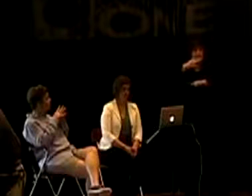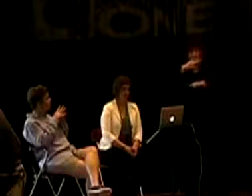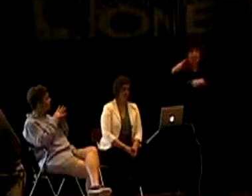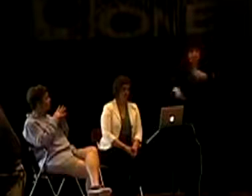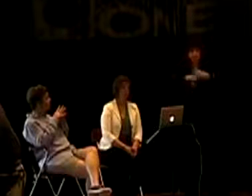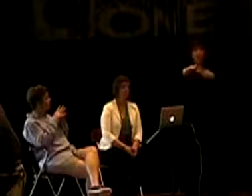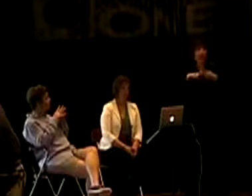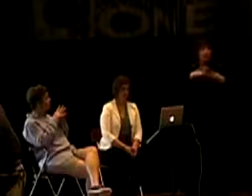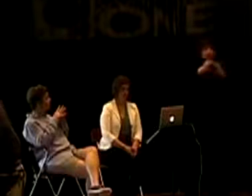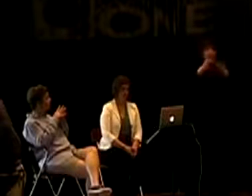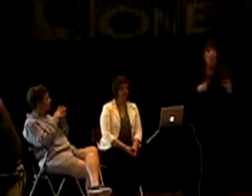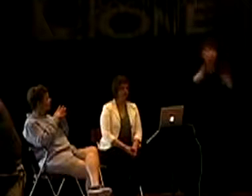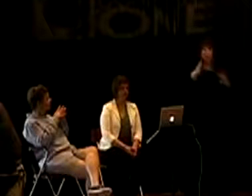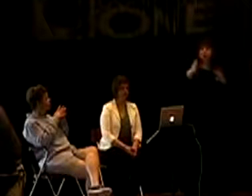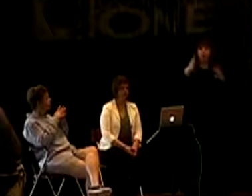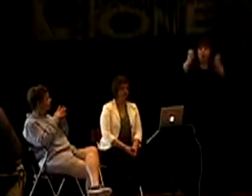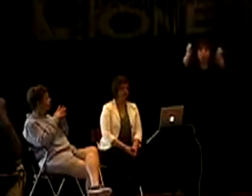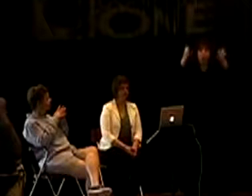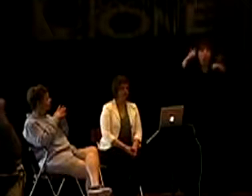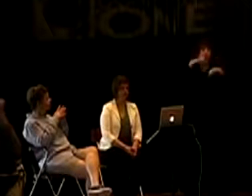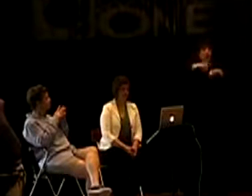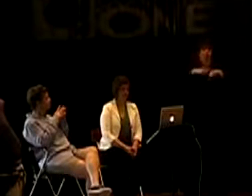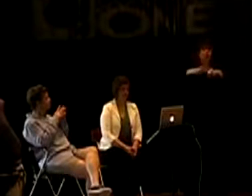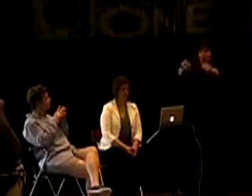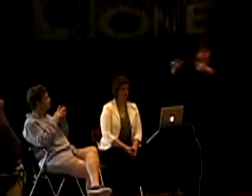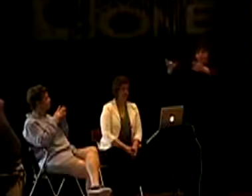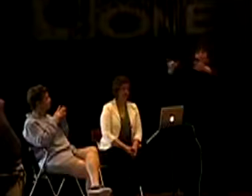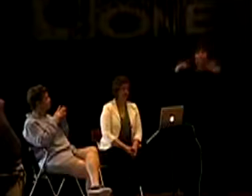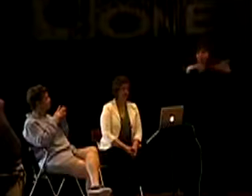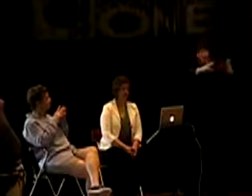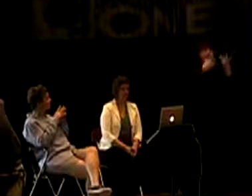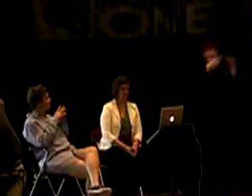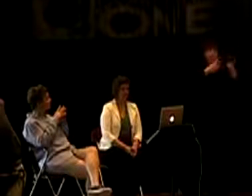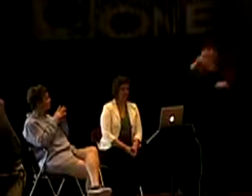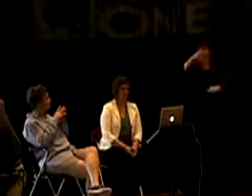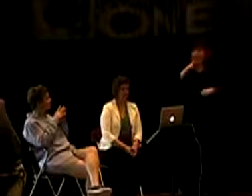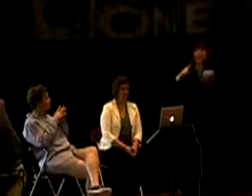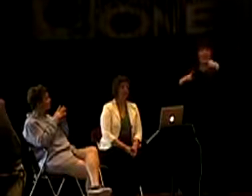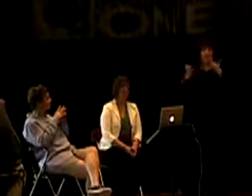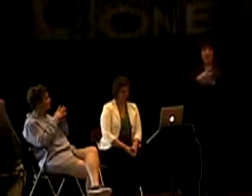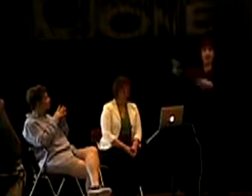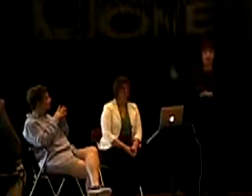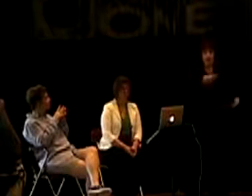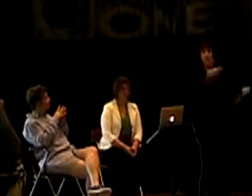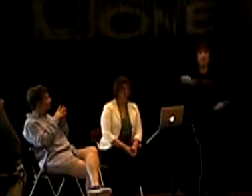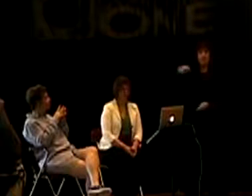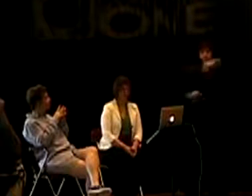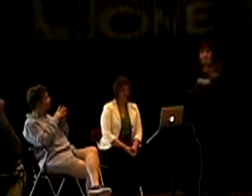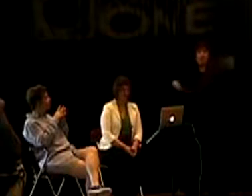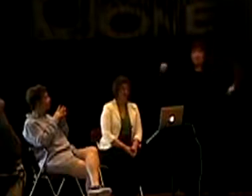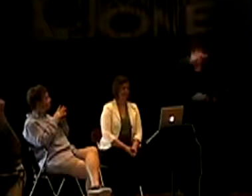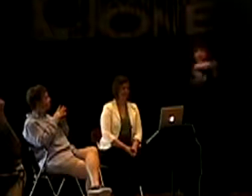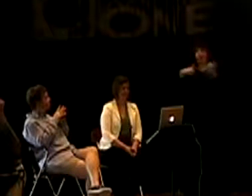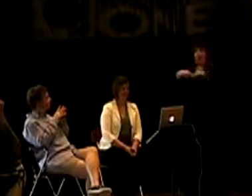room all the time, and all your words are going through the interpreters, be you deaf or hearing, everything is going through these interpreters and you're so dependent on